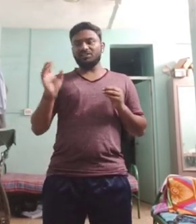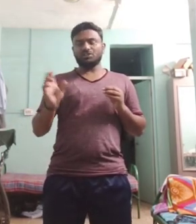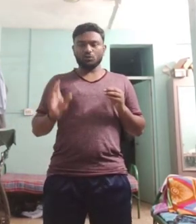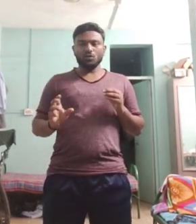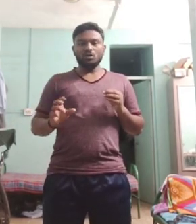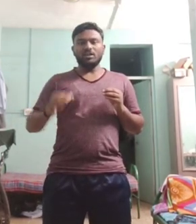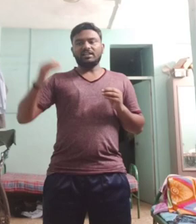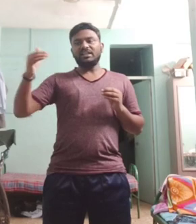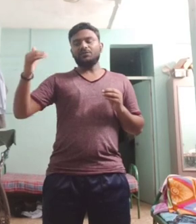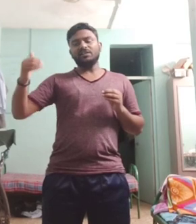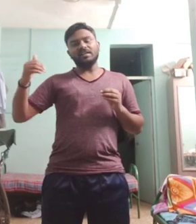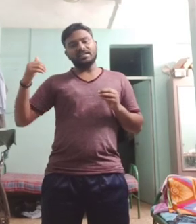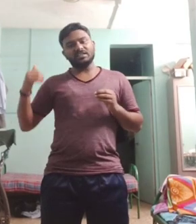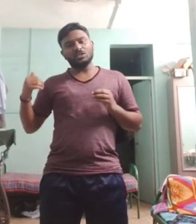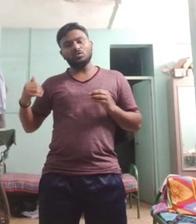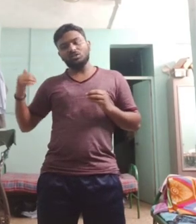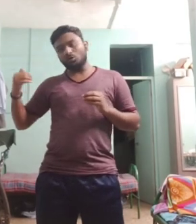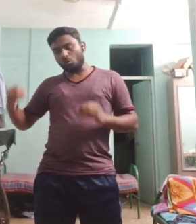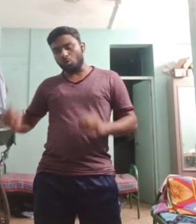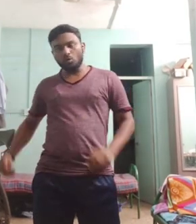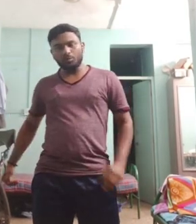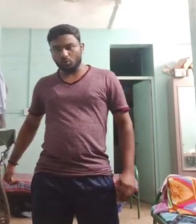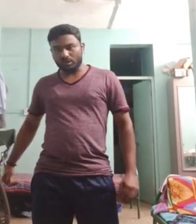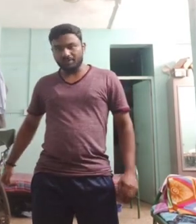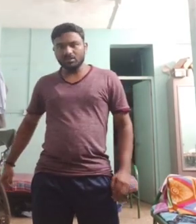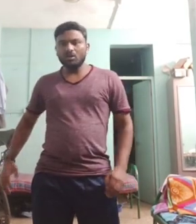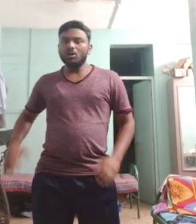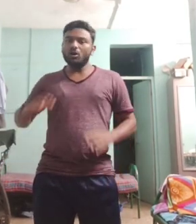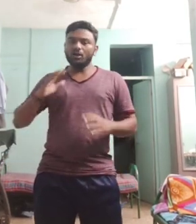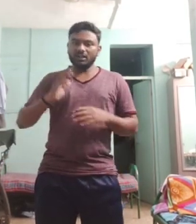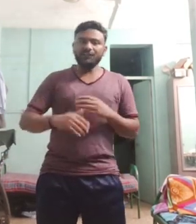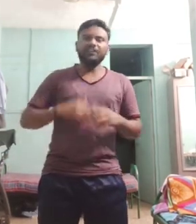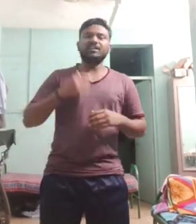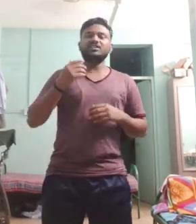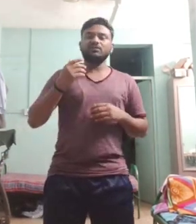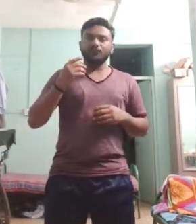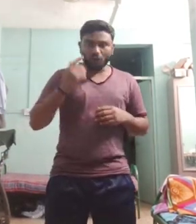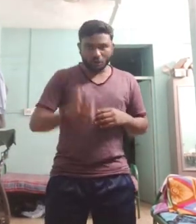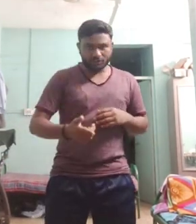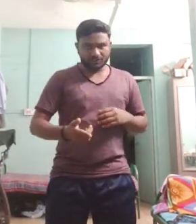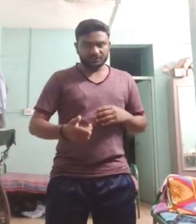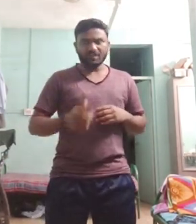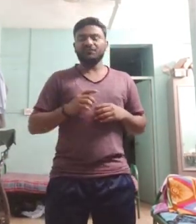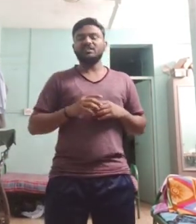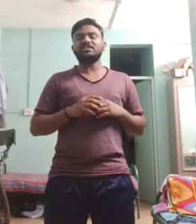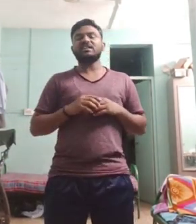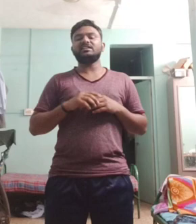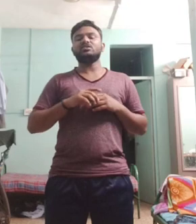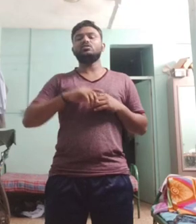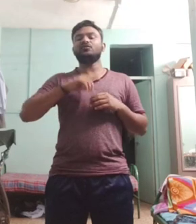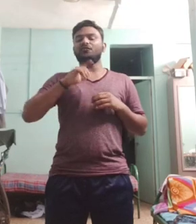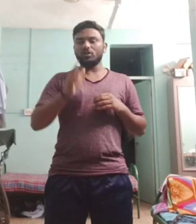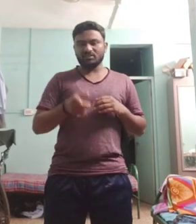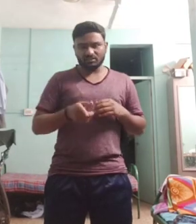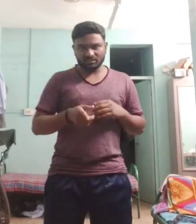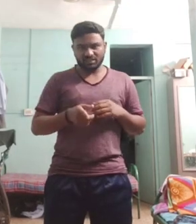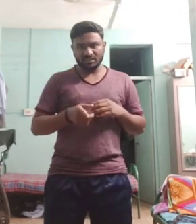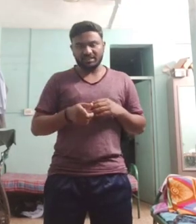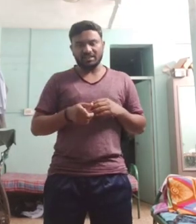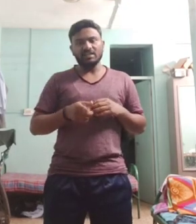true, then it will execute the whole program. Or if it is false, if it is get into the false statement,